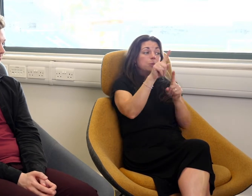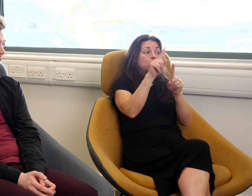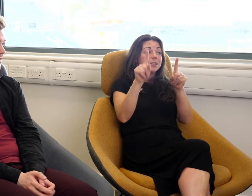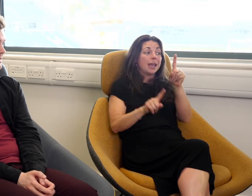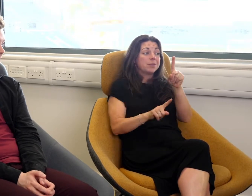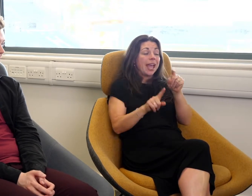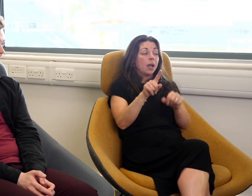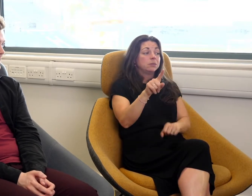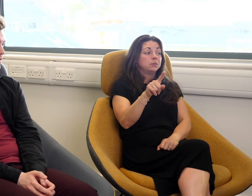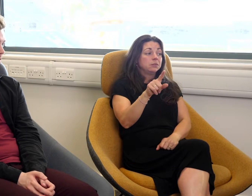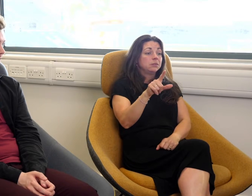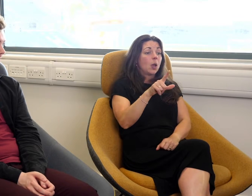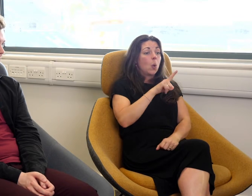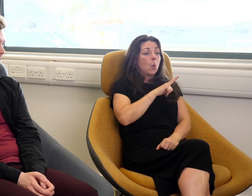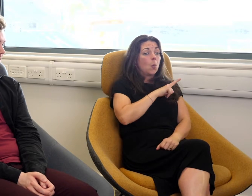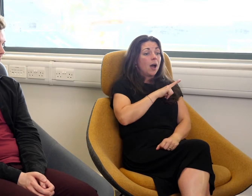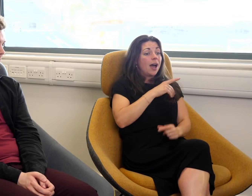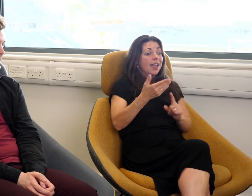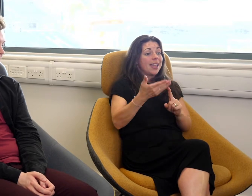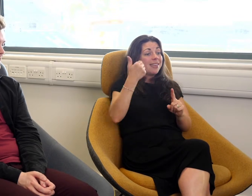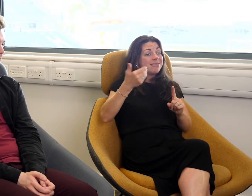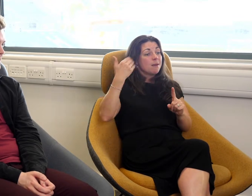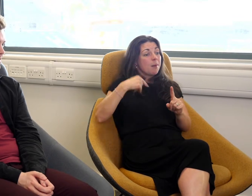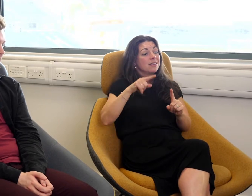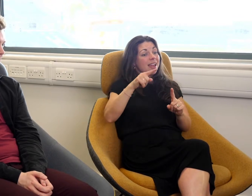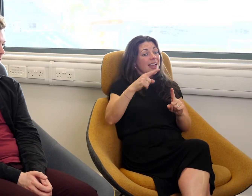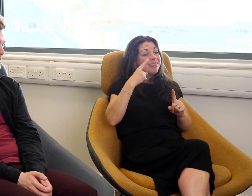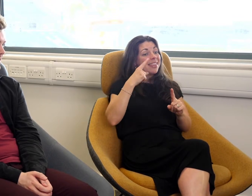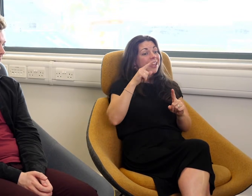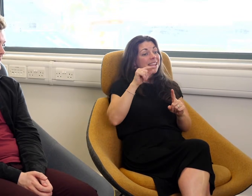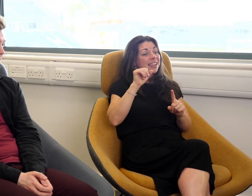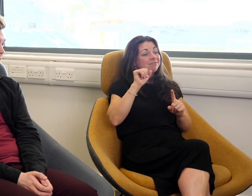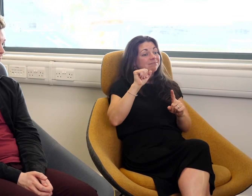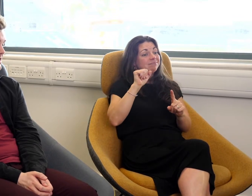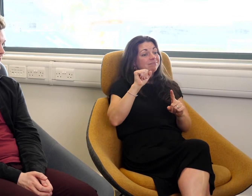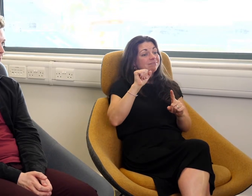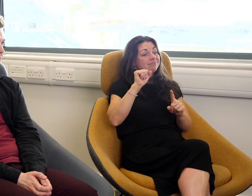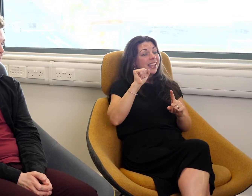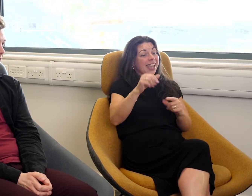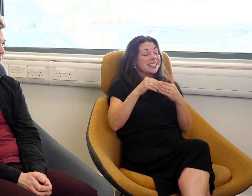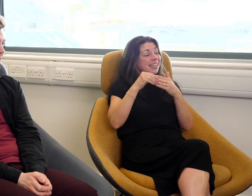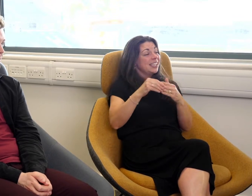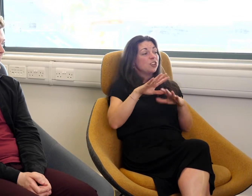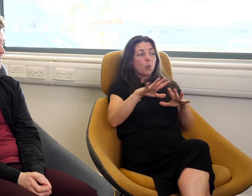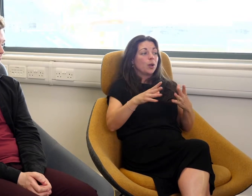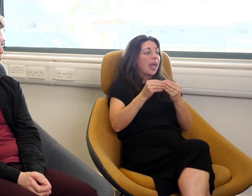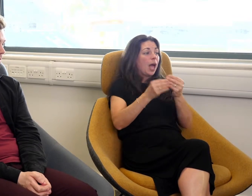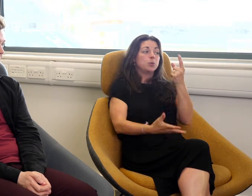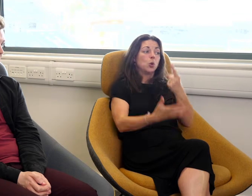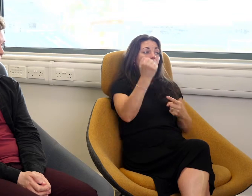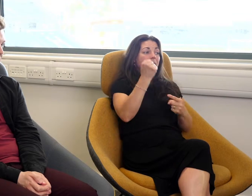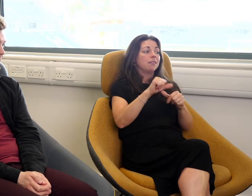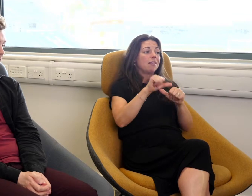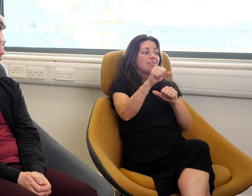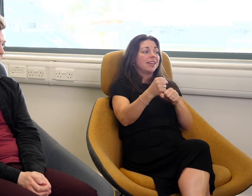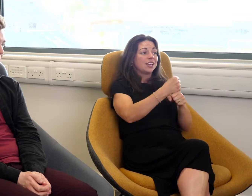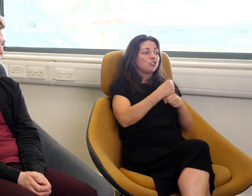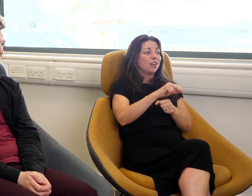part, I don't think his leadership is going to help us win the next general election, and that then means we won't be able to deliver for people, and it